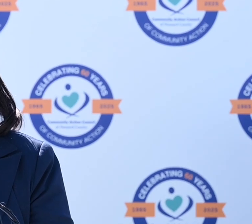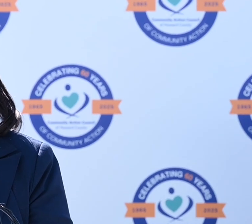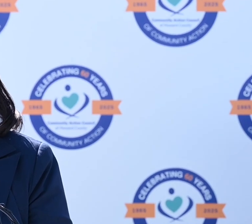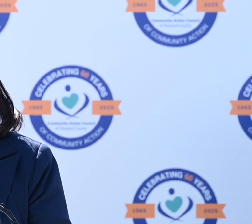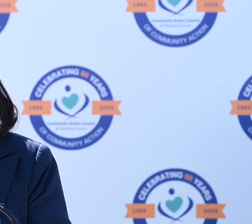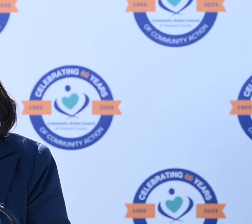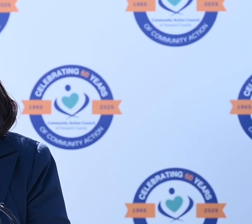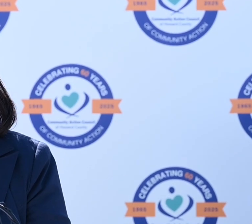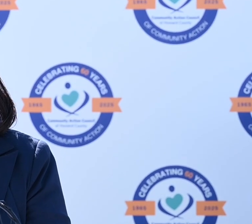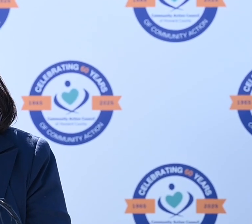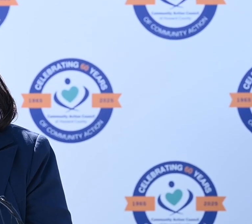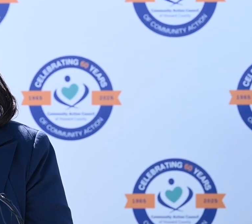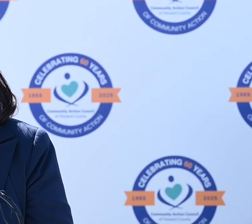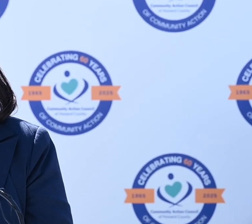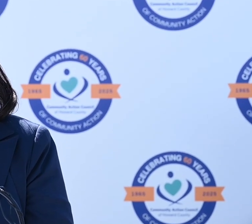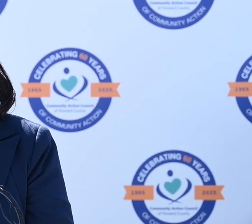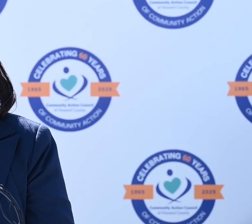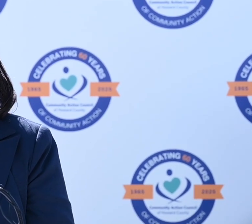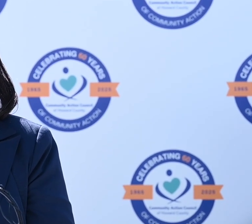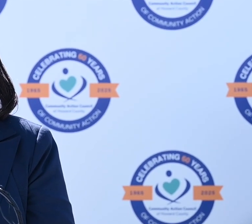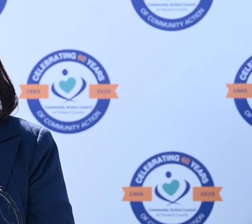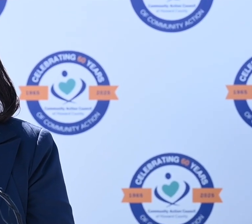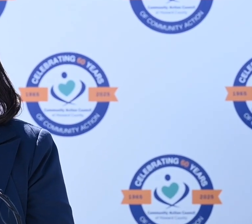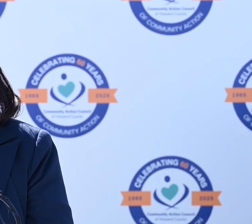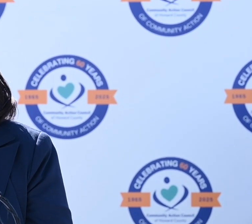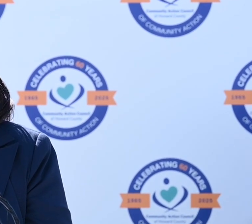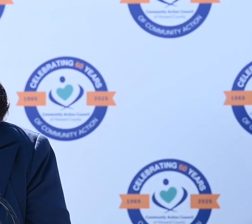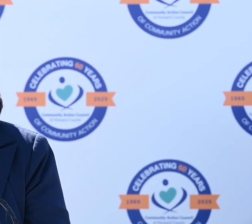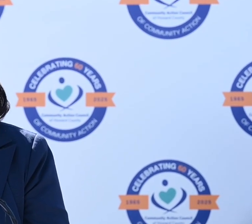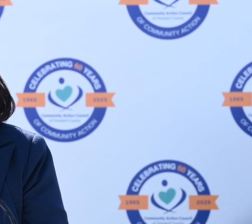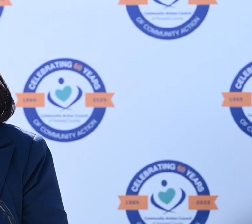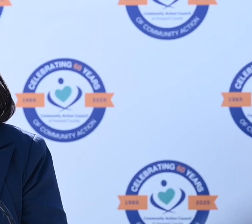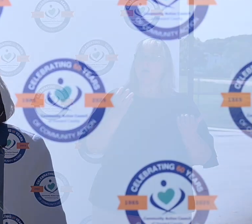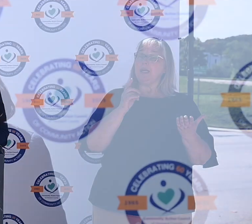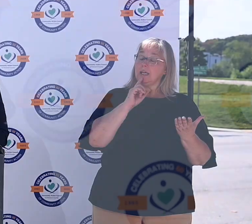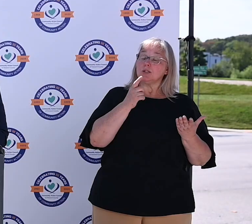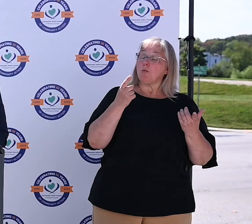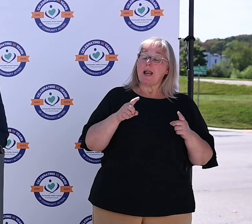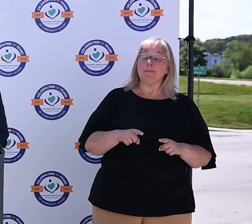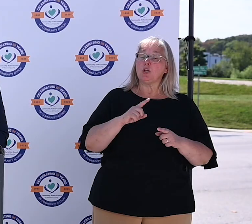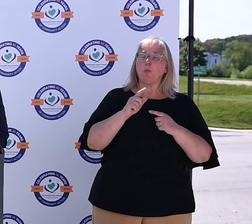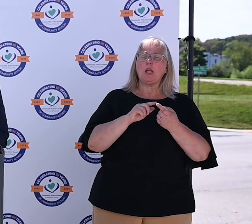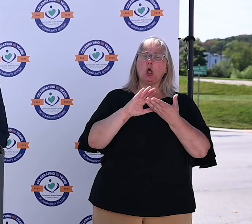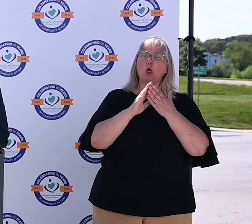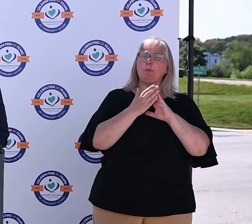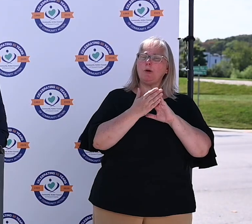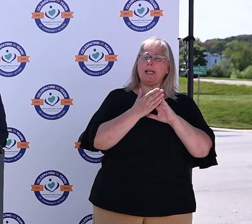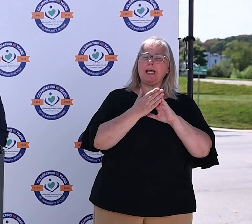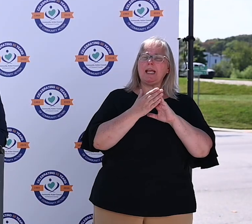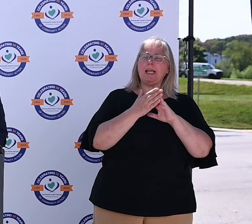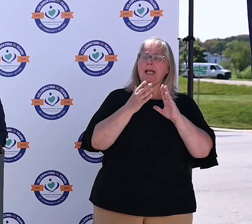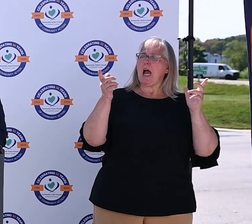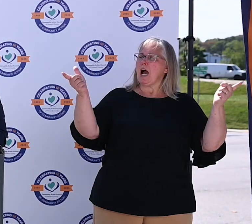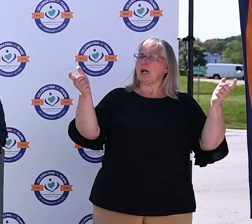It is significant. What you see here is what happens when community